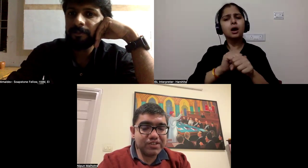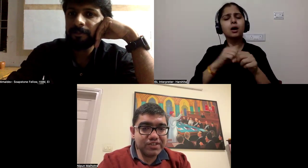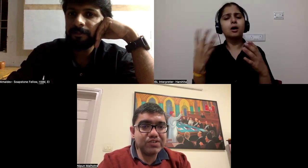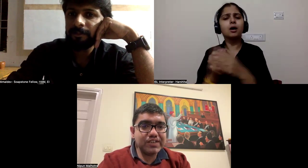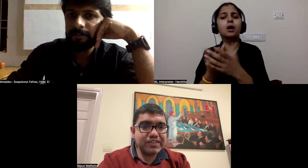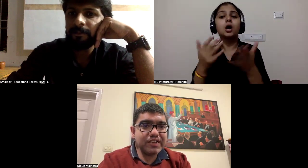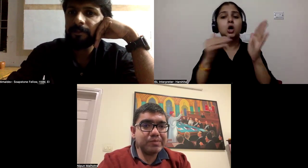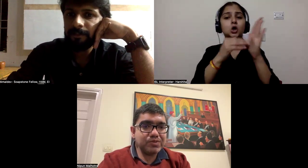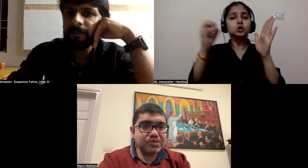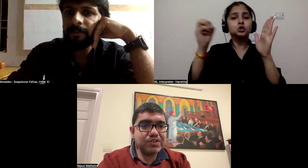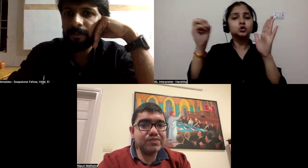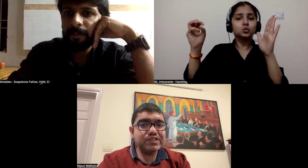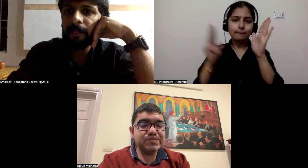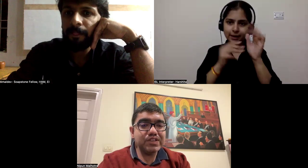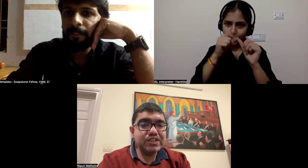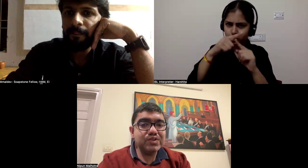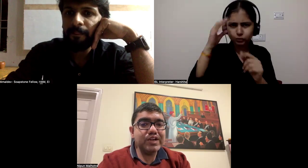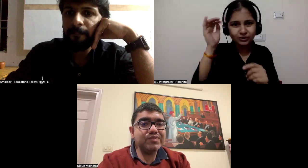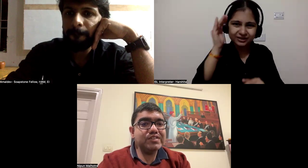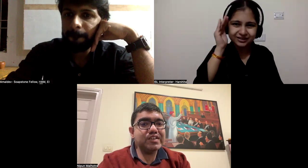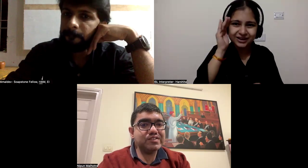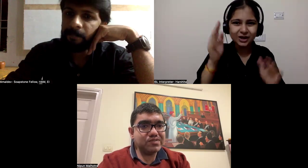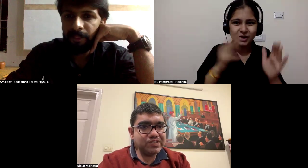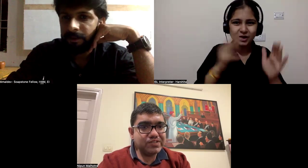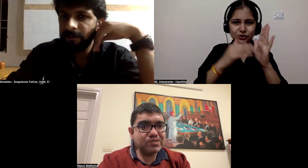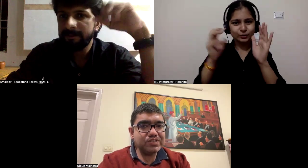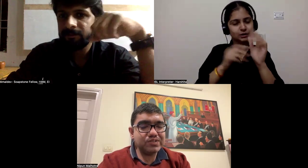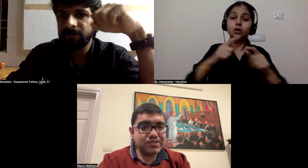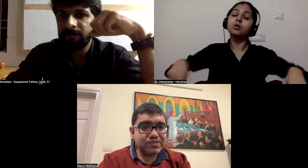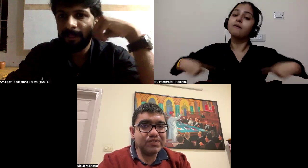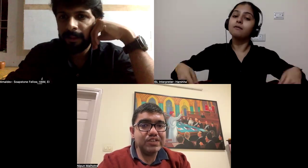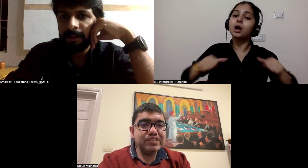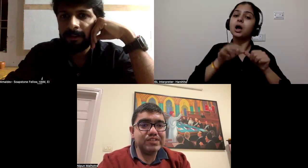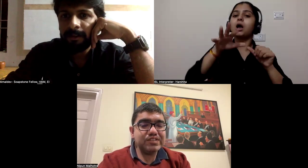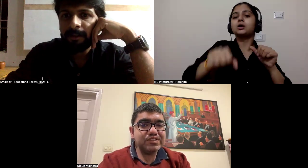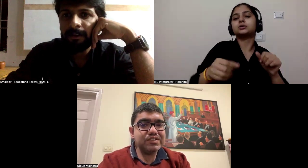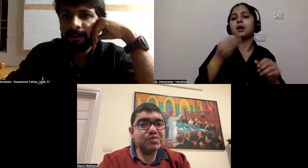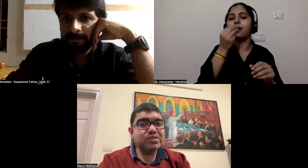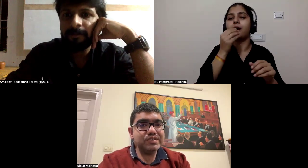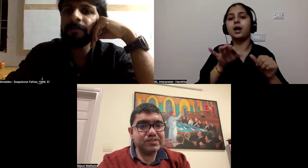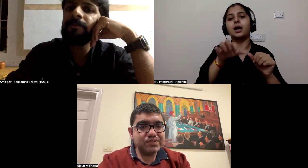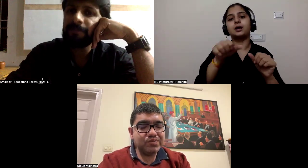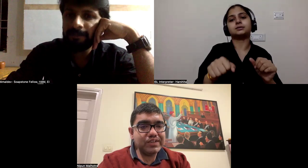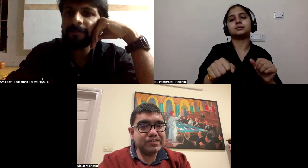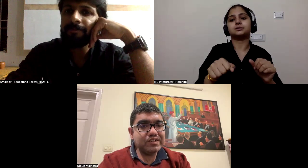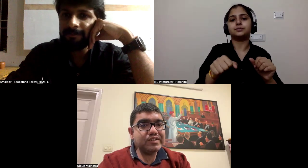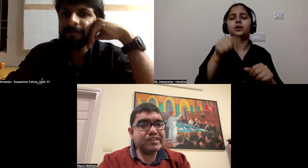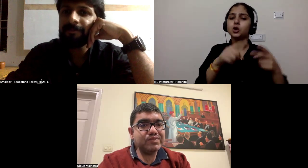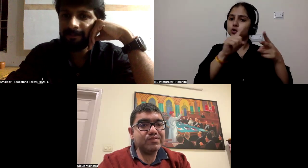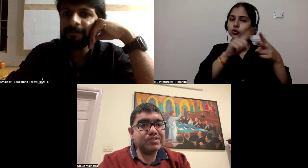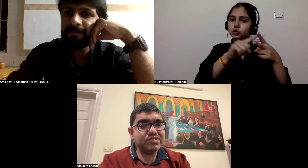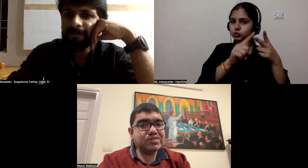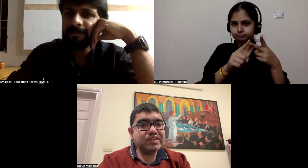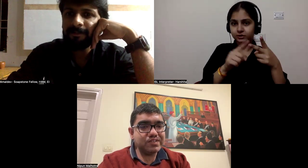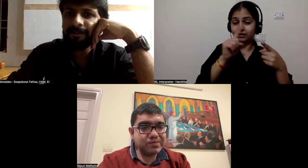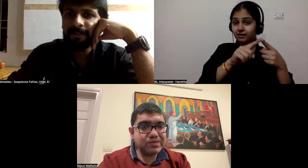which is the restaurant aggregator app. I'm sure you've heard of it, to add wheelchair access filters to restaurants. This actually did two things. One, it started identifying